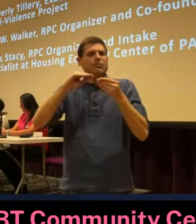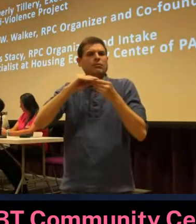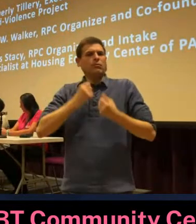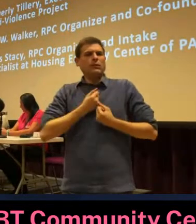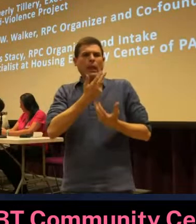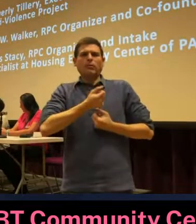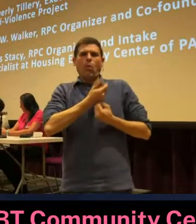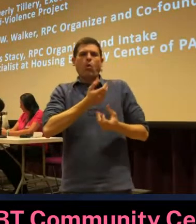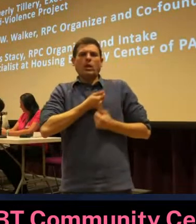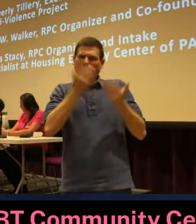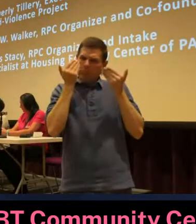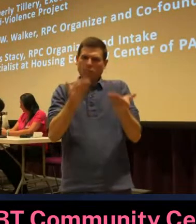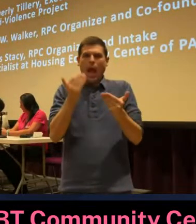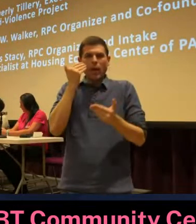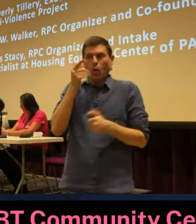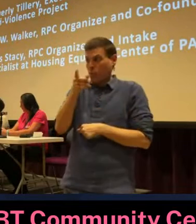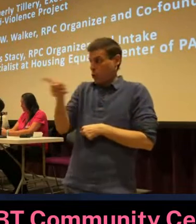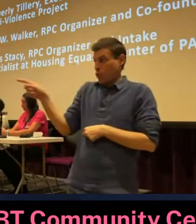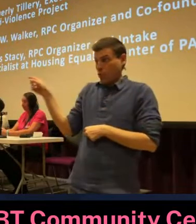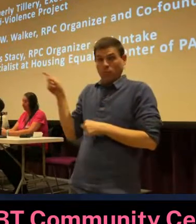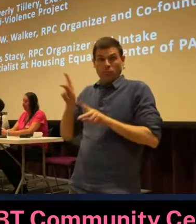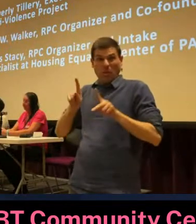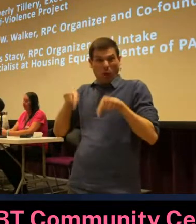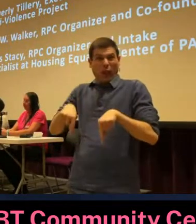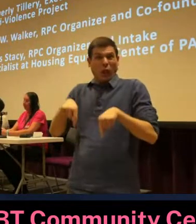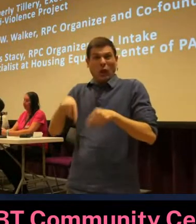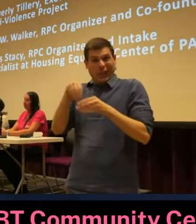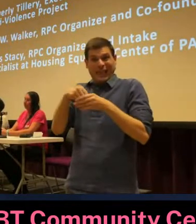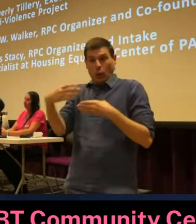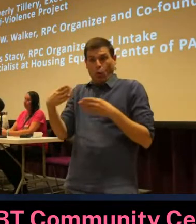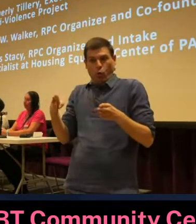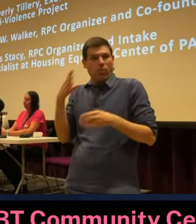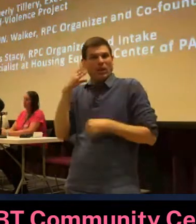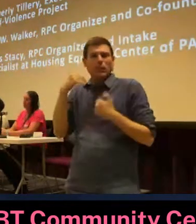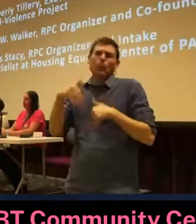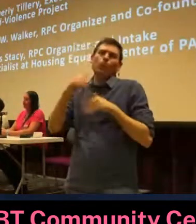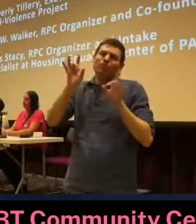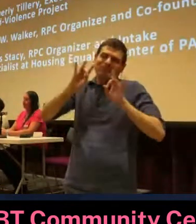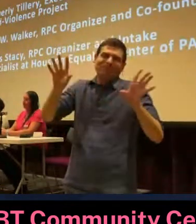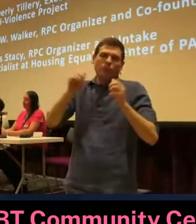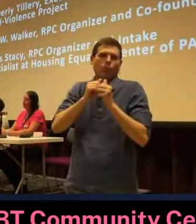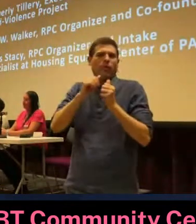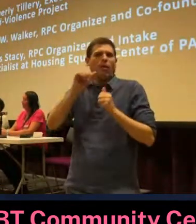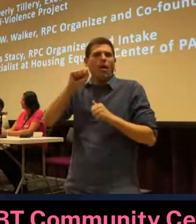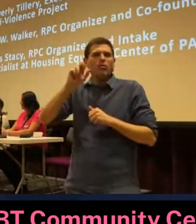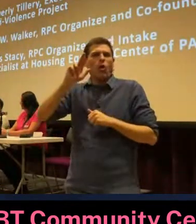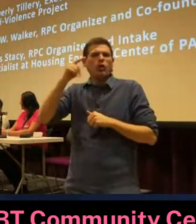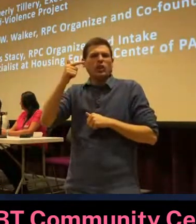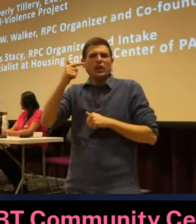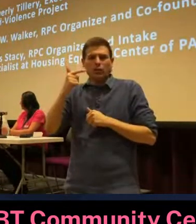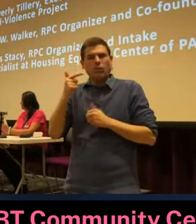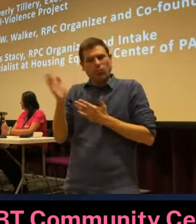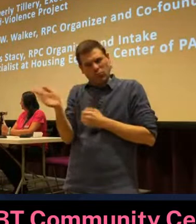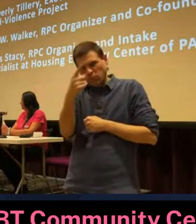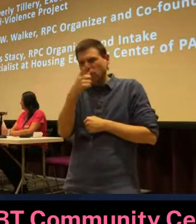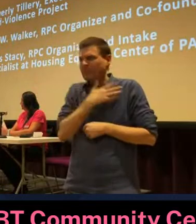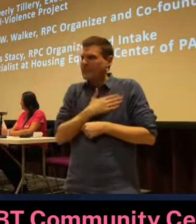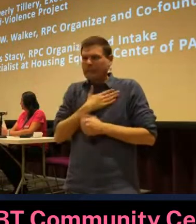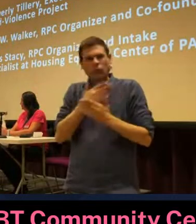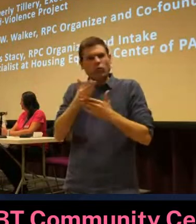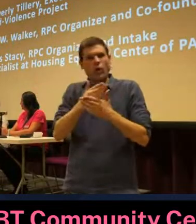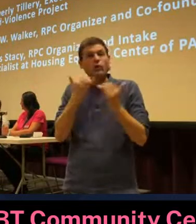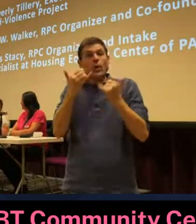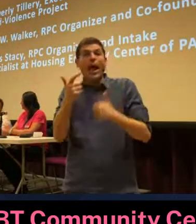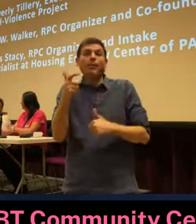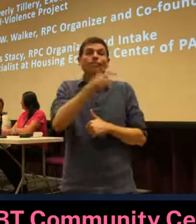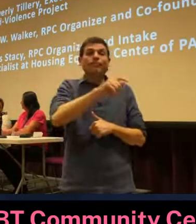this room have had serious issues with the SRG. I'm going to turn it over to Janice now